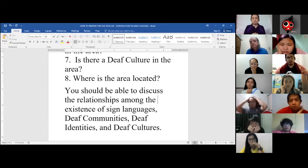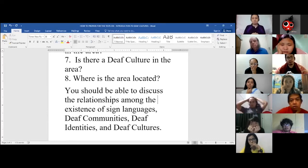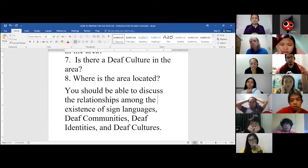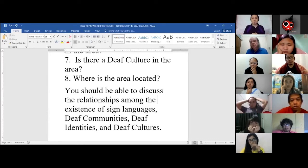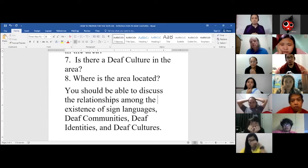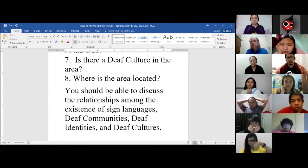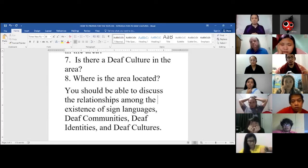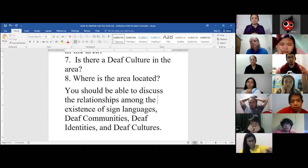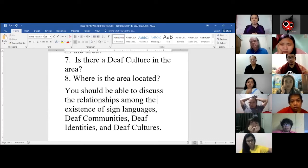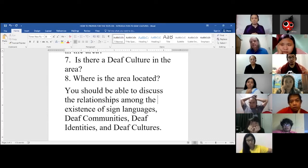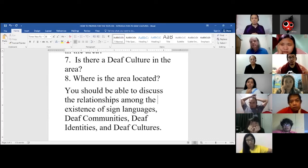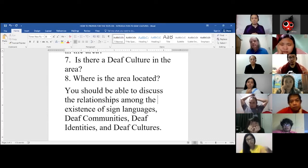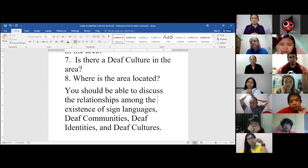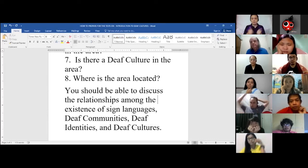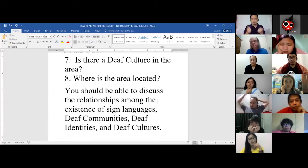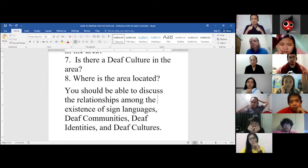Any question about that?